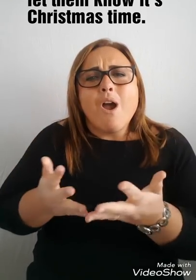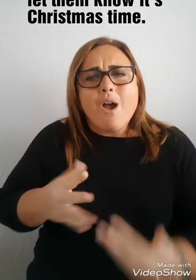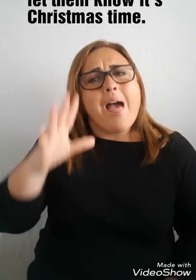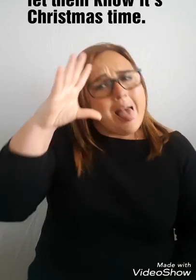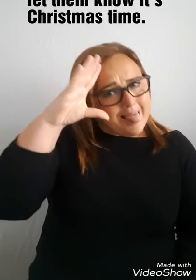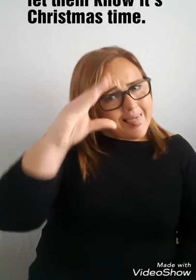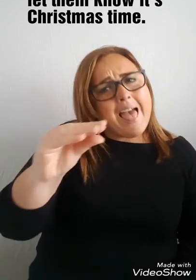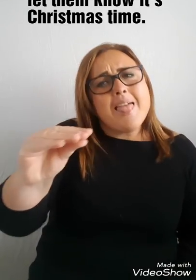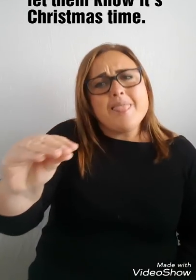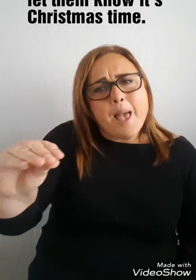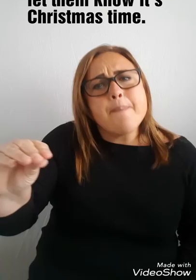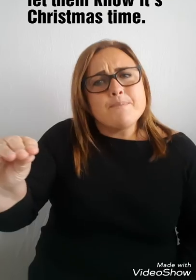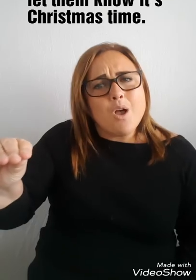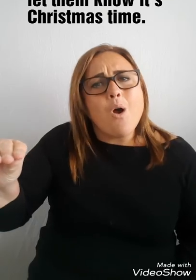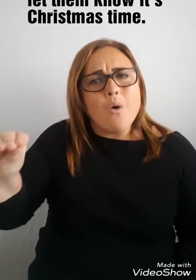Thank you.